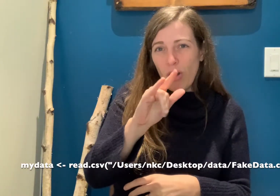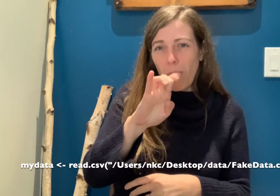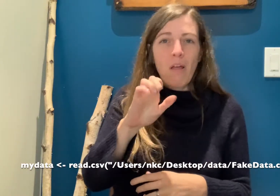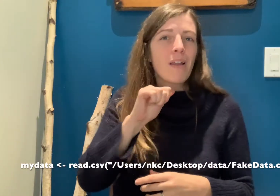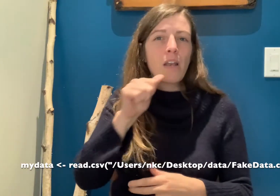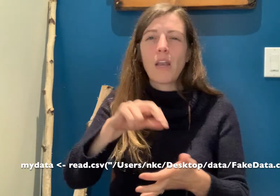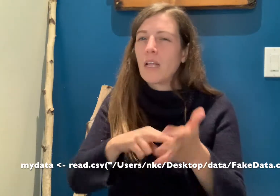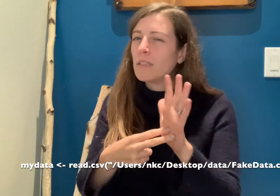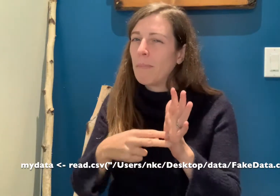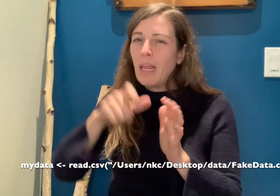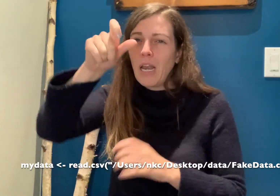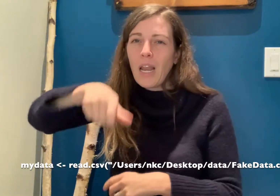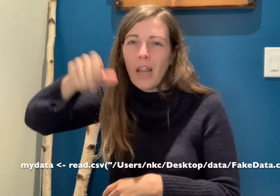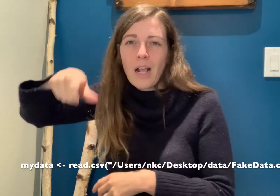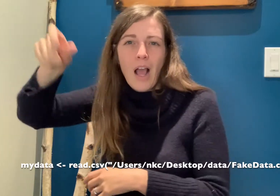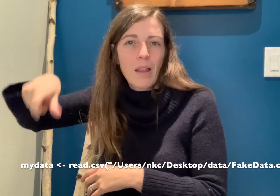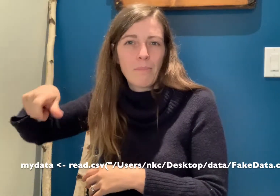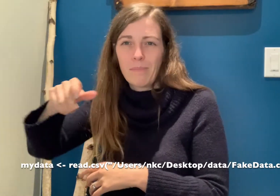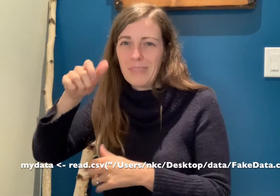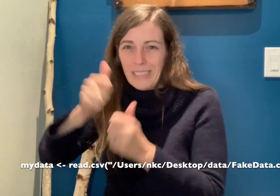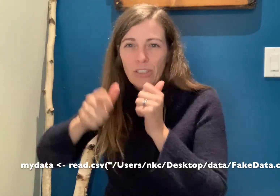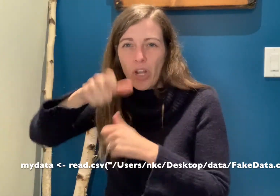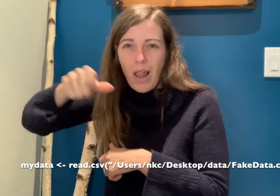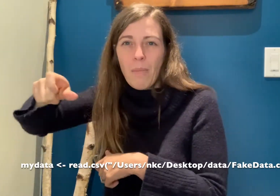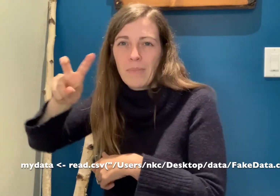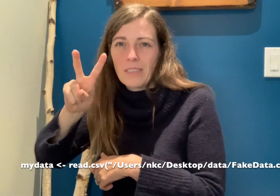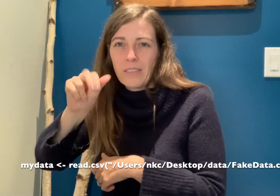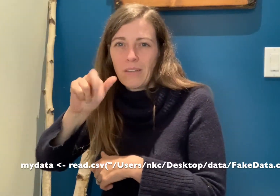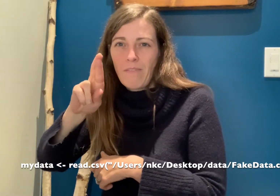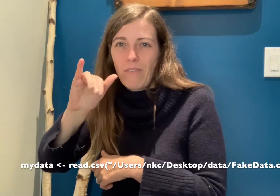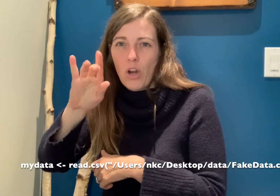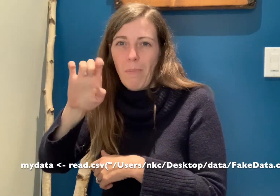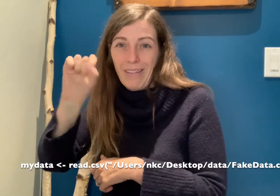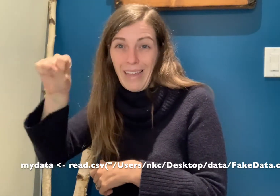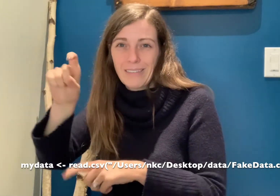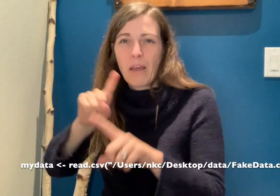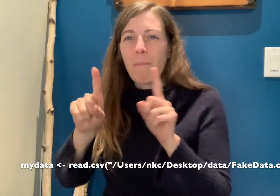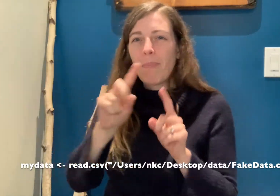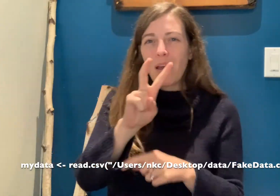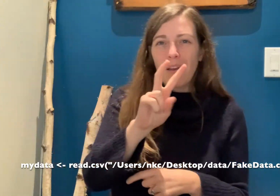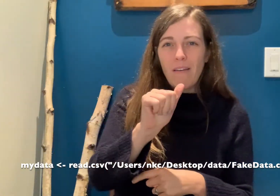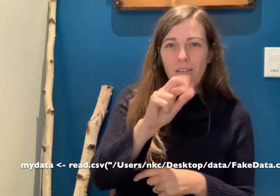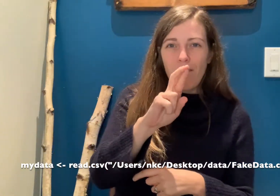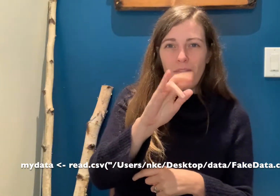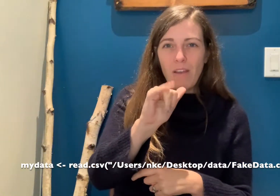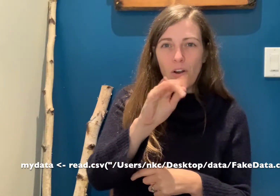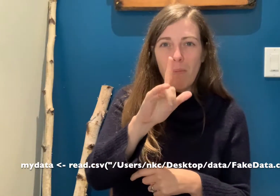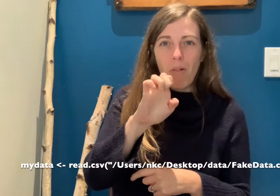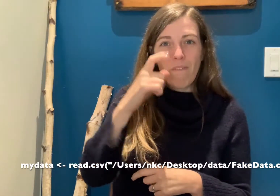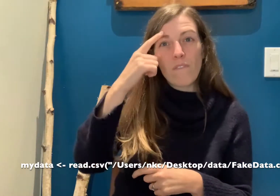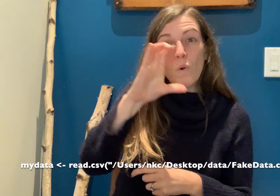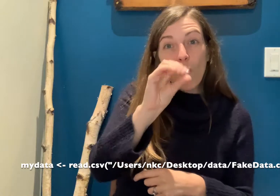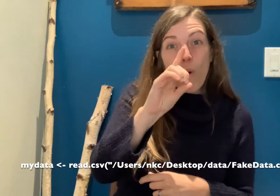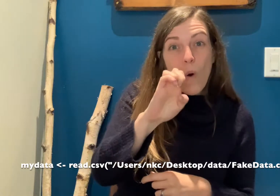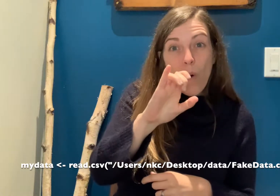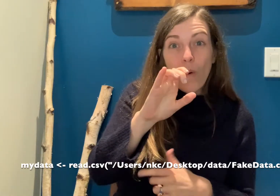data. That made up word is kind of a variable, not the kind of variable like a column, but just a variable as in a